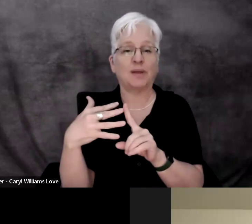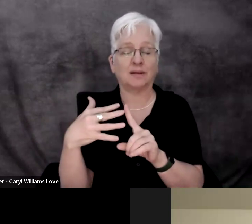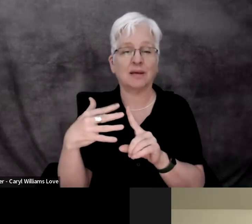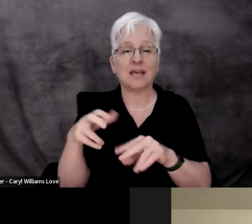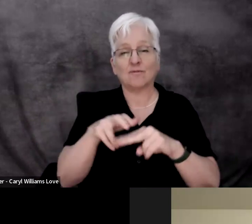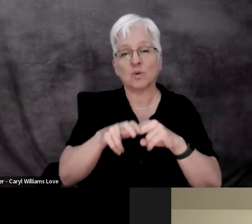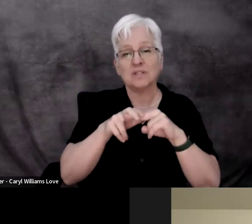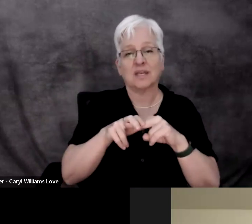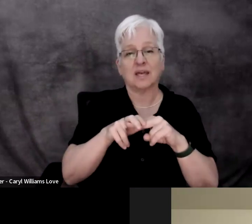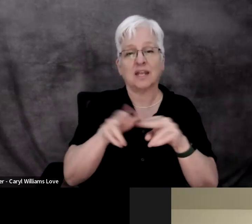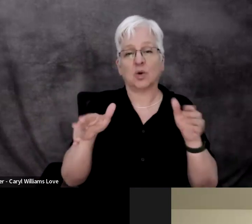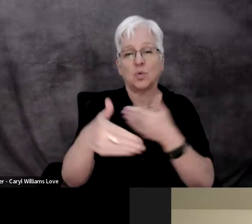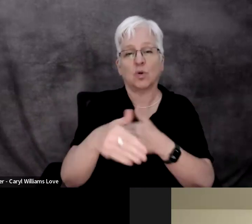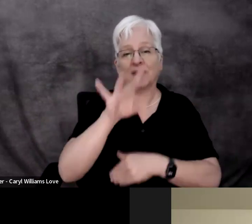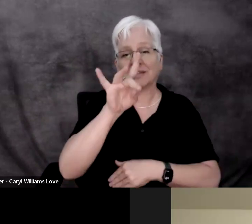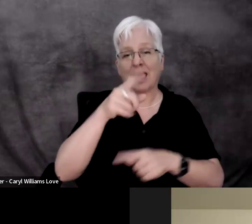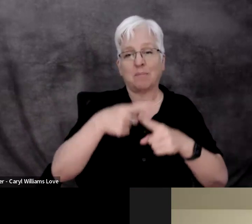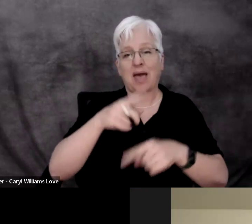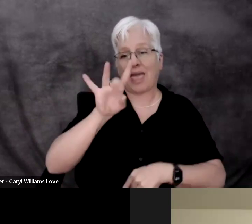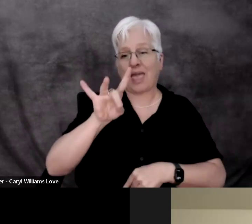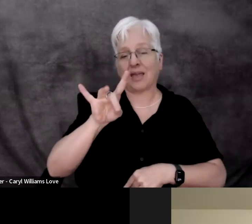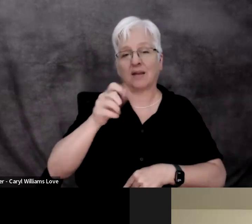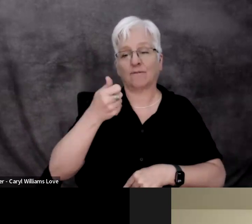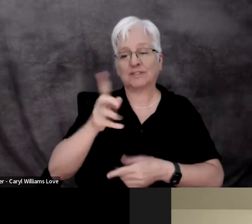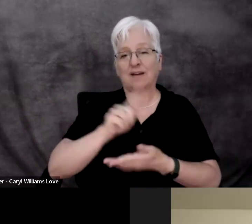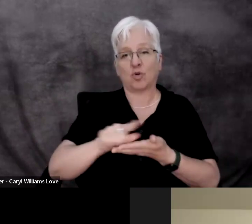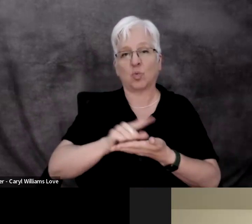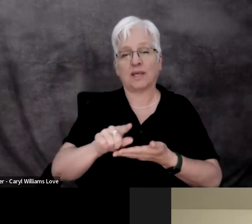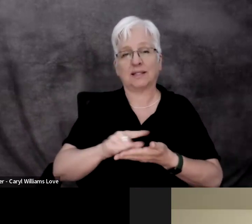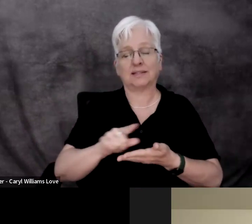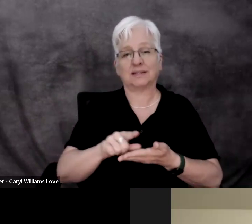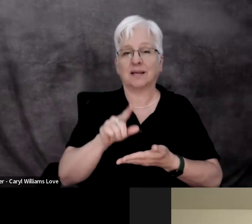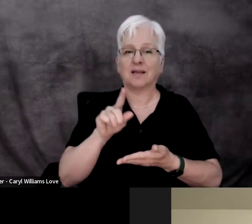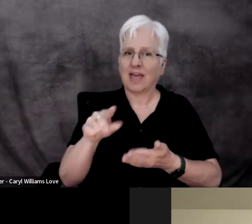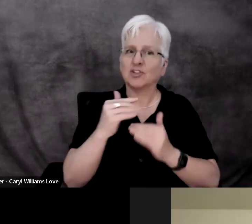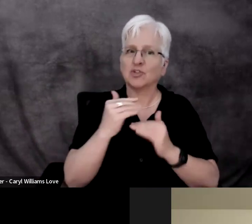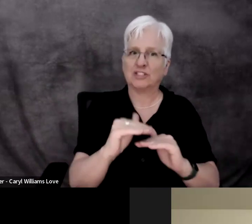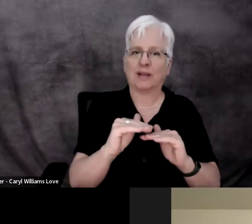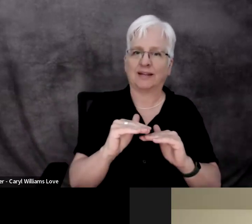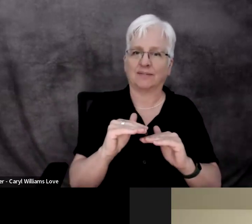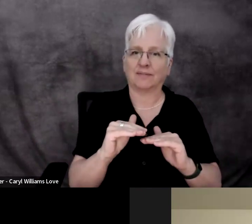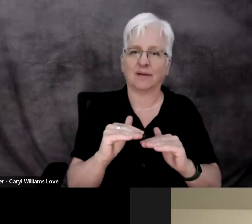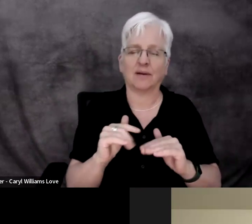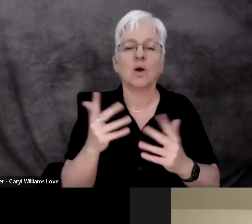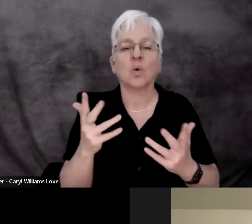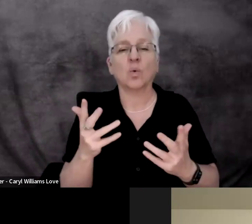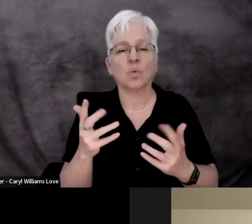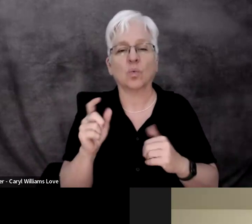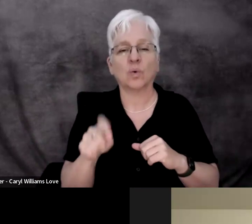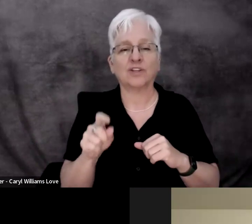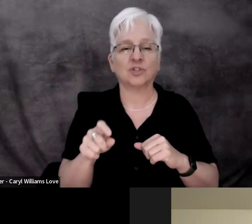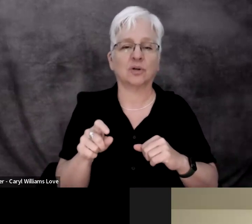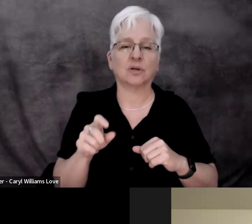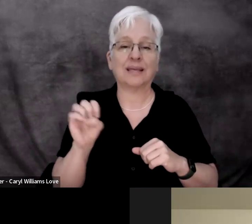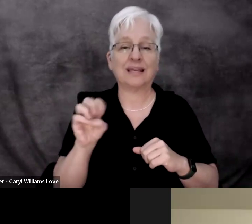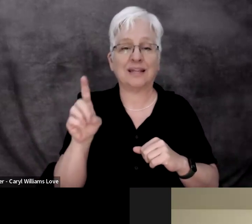for weeks and weeks. That's what's happening, folks. So the ED is not a solution, and it should never be a solution for what we're talking about, trying